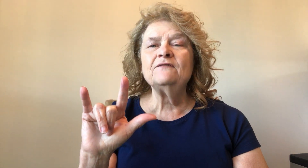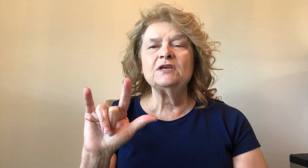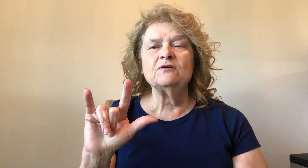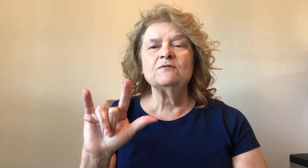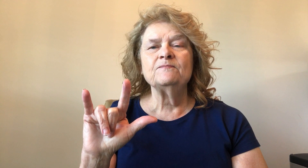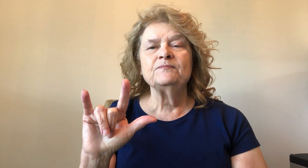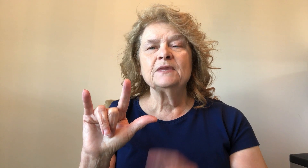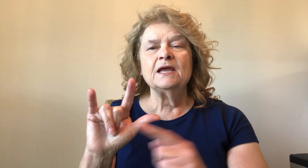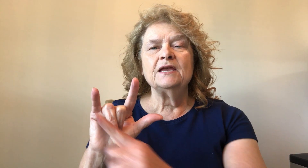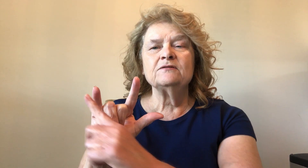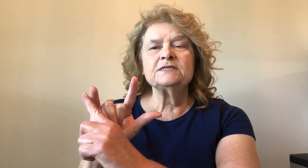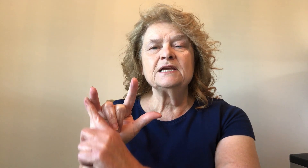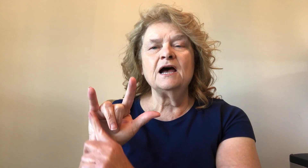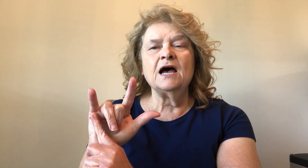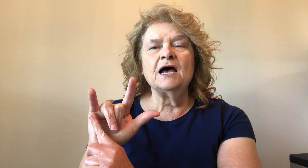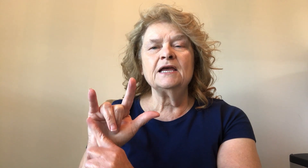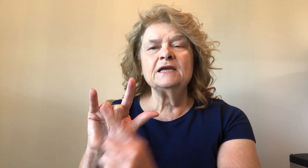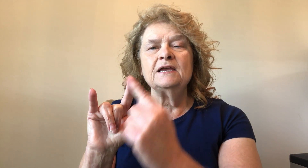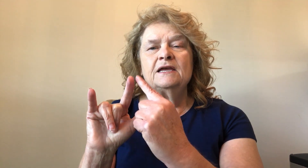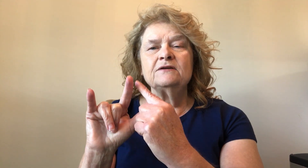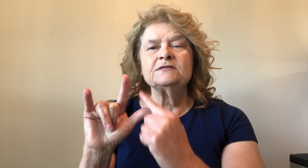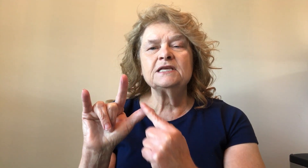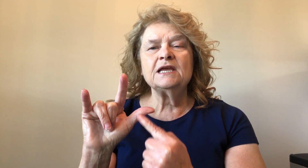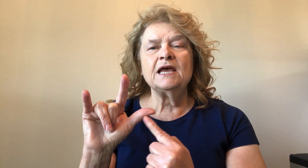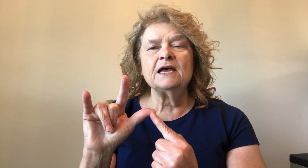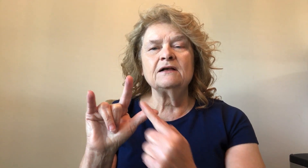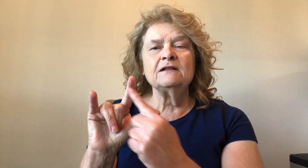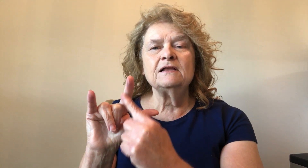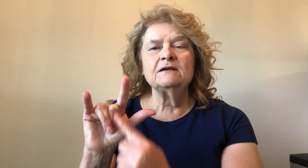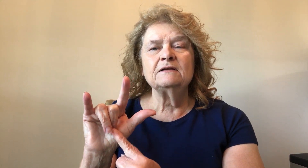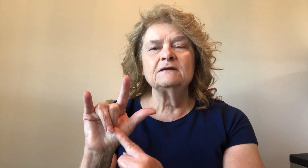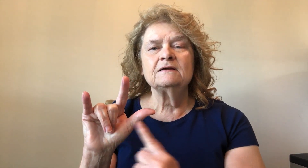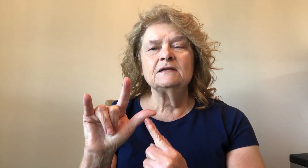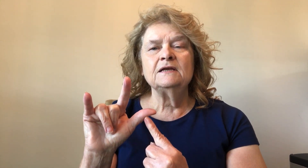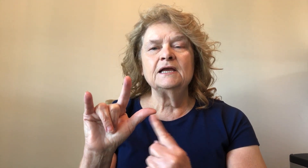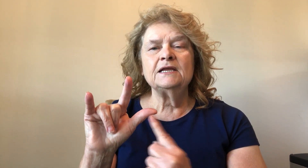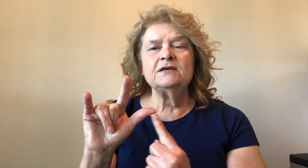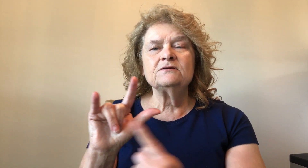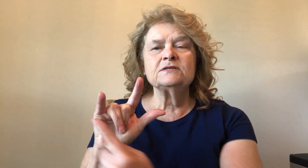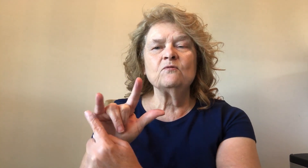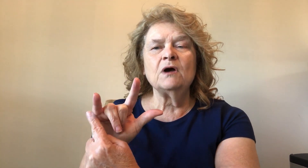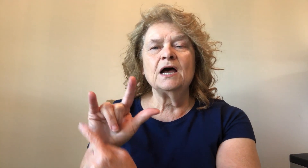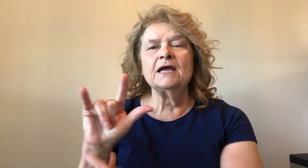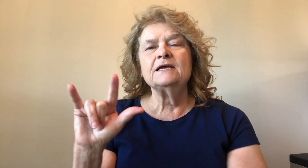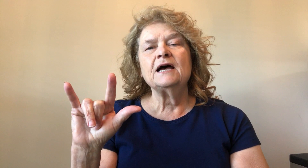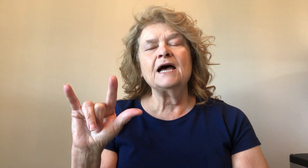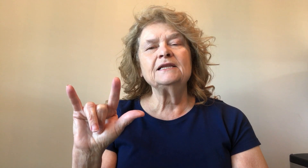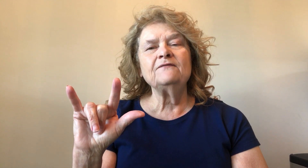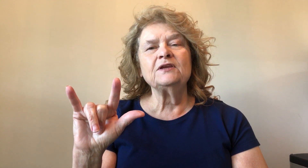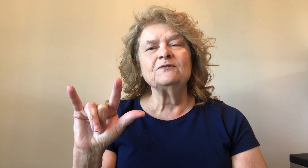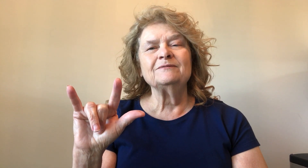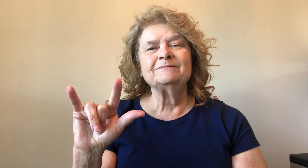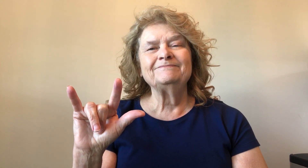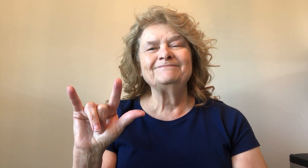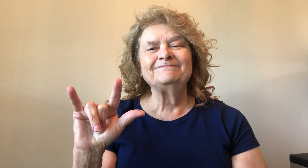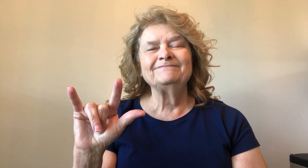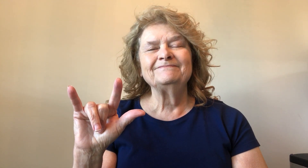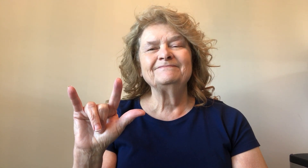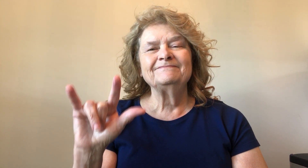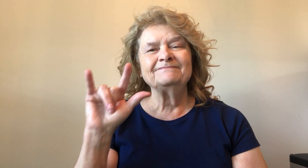you. Here's the I, here's the L, and here's the Y. I love you.